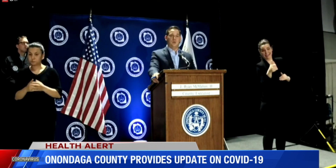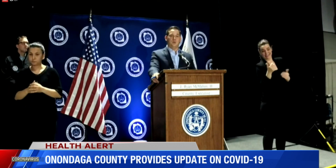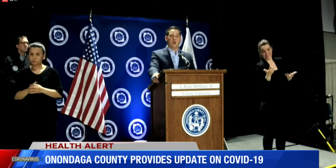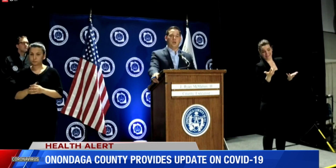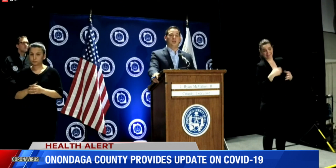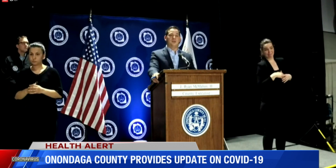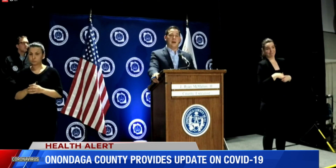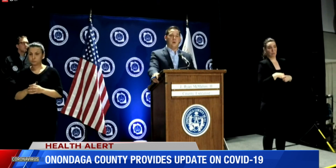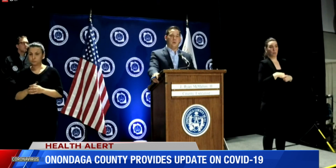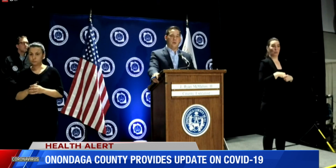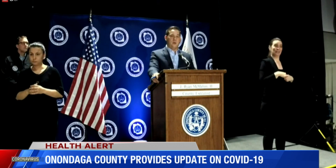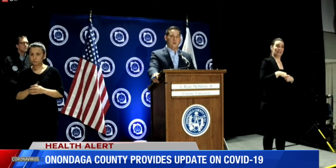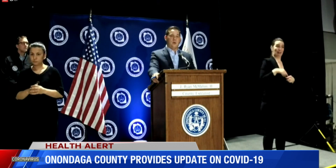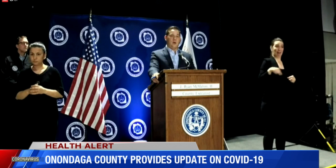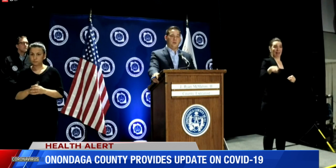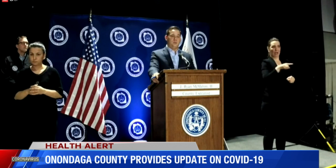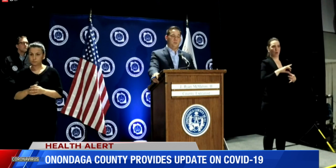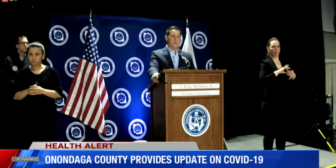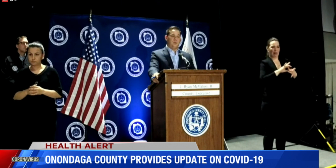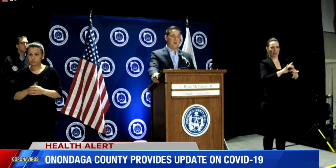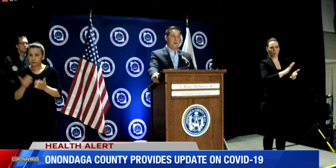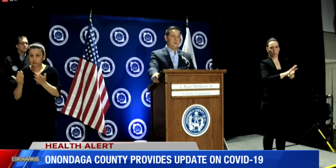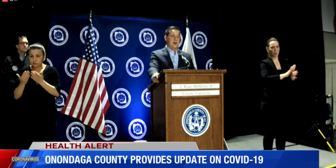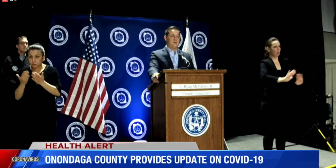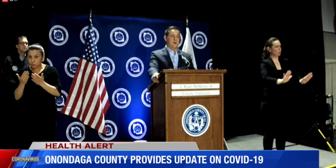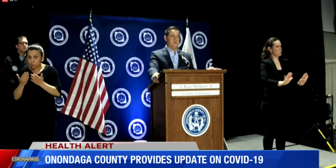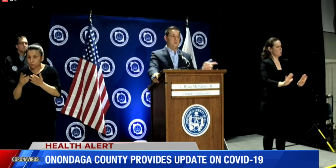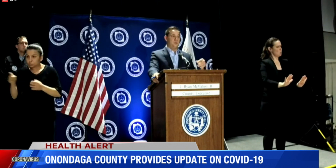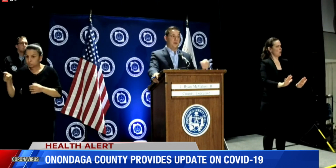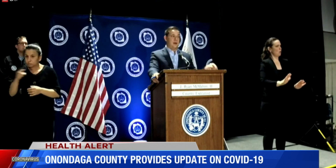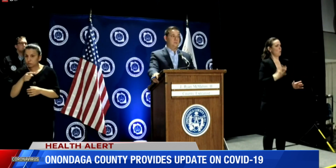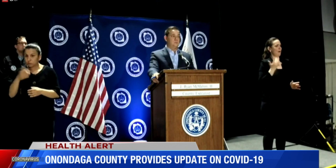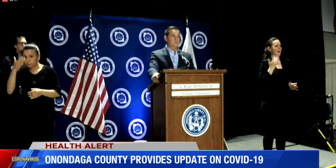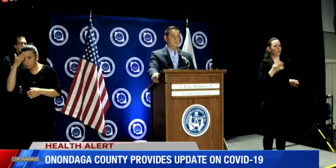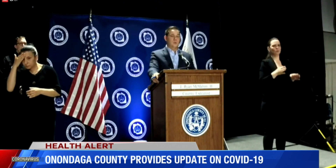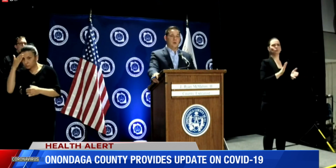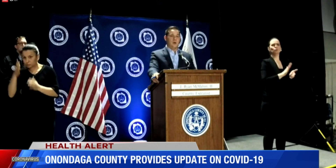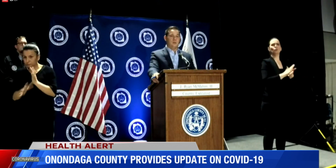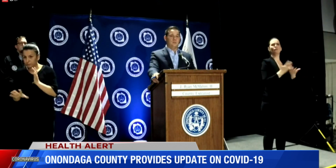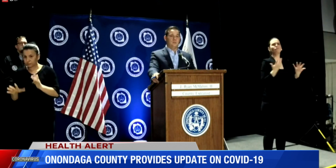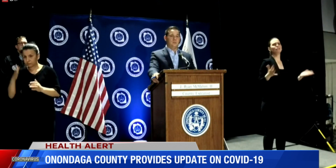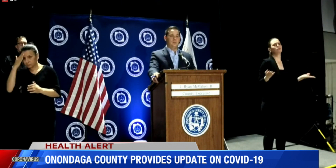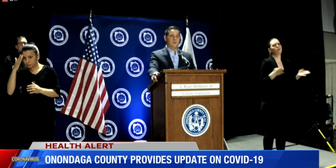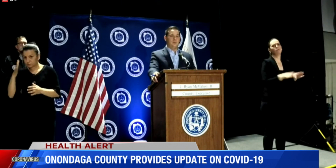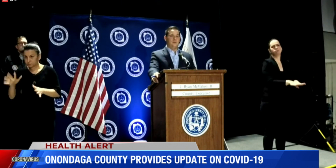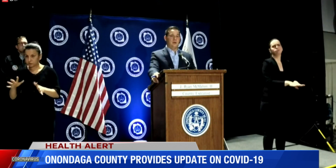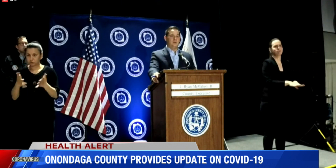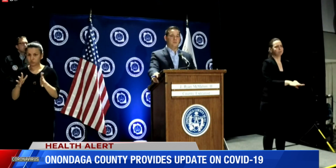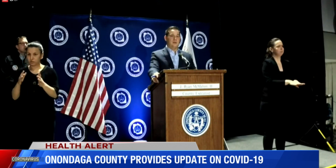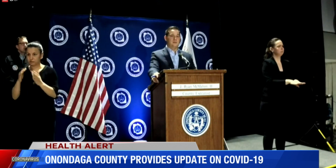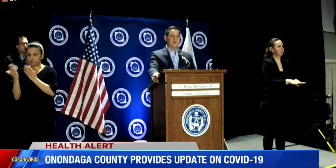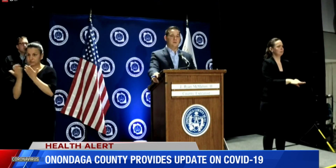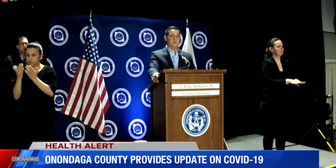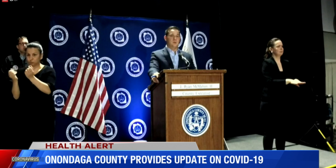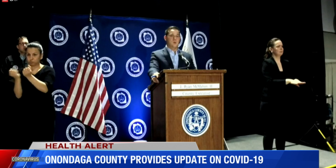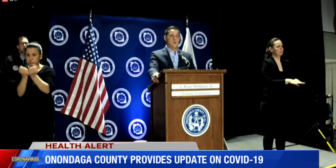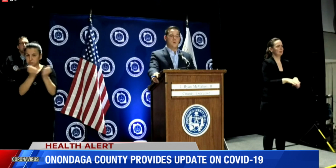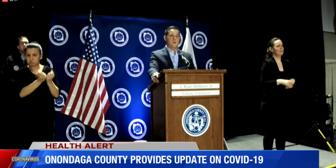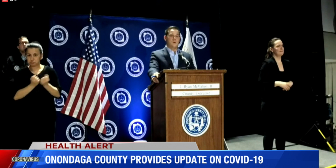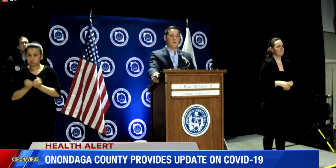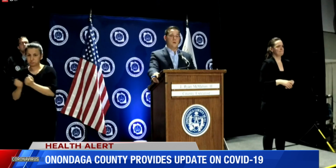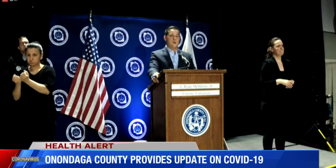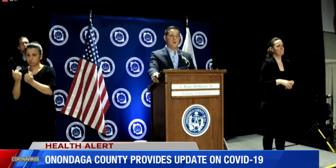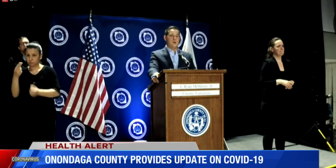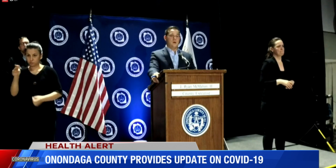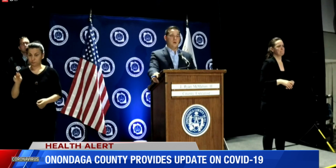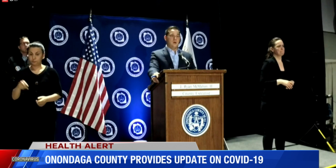issues. Schools were all shut down when all these people, after all these people got the virus, I know positive if virus. any children have